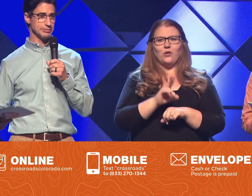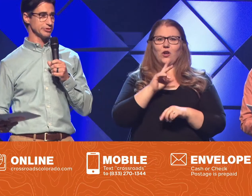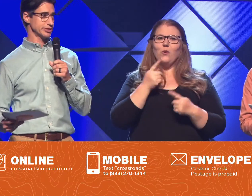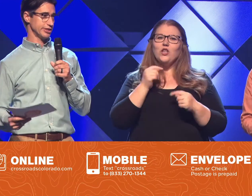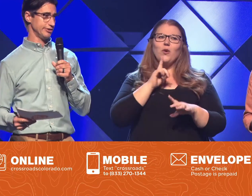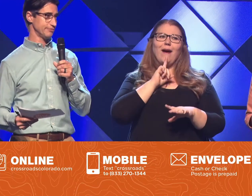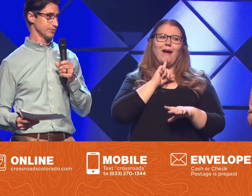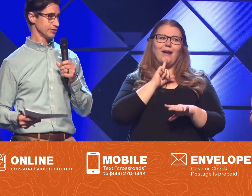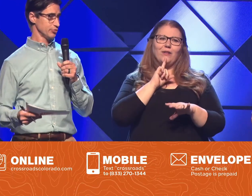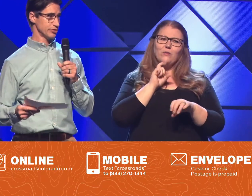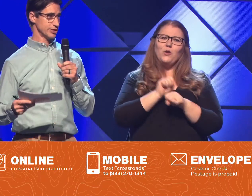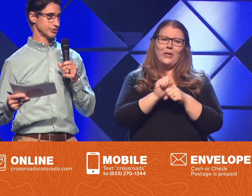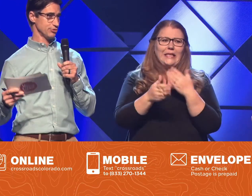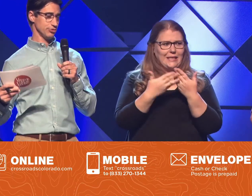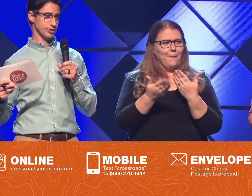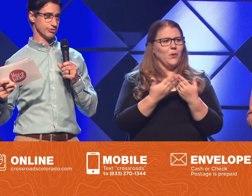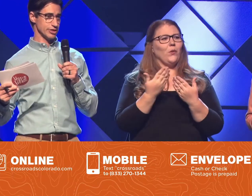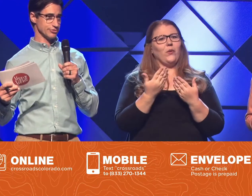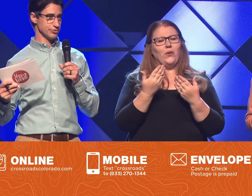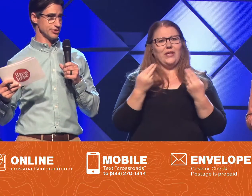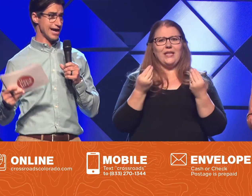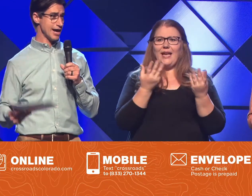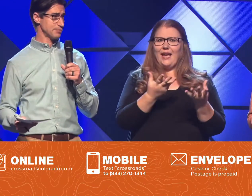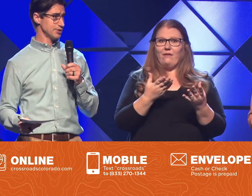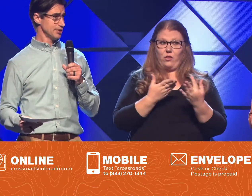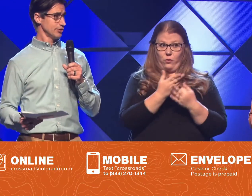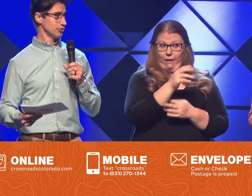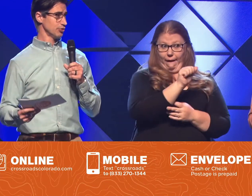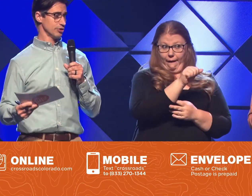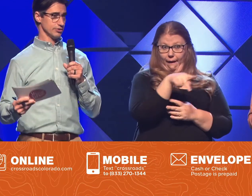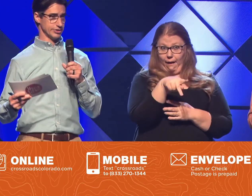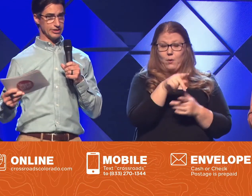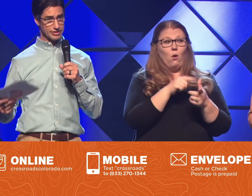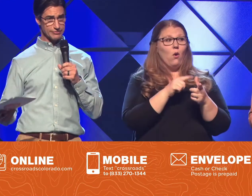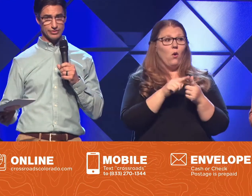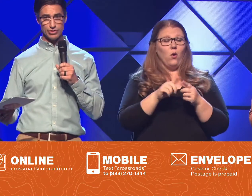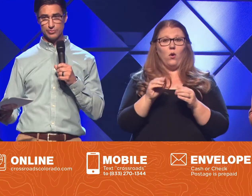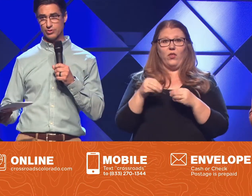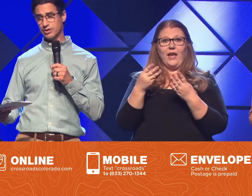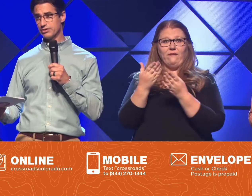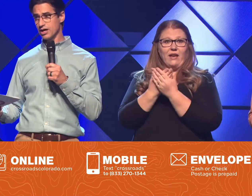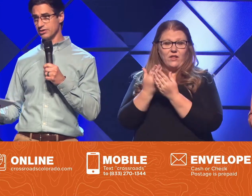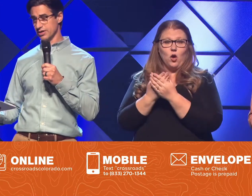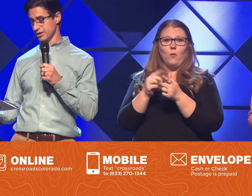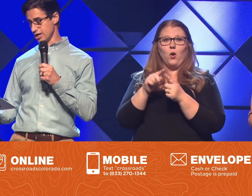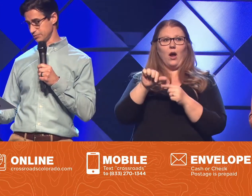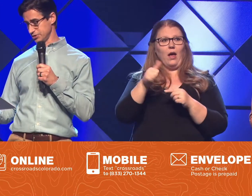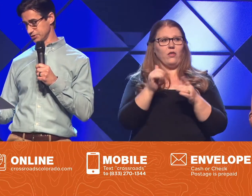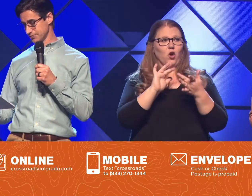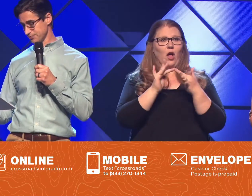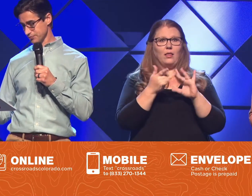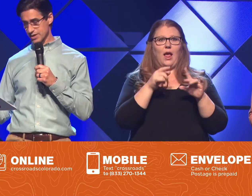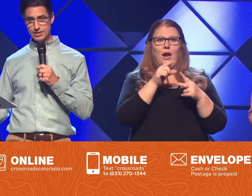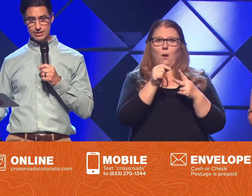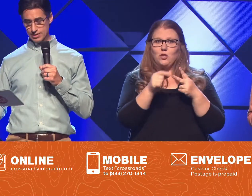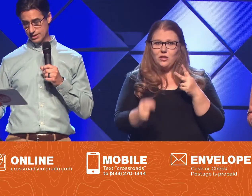really simple to give, whether that's through the Crossroads app or the giving envelope or other online